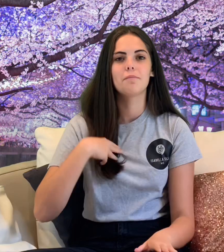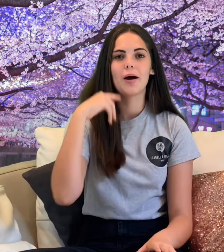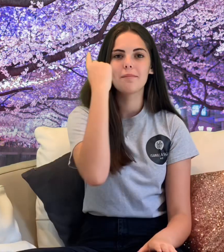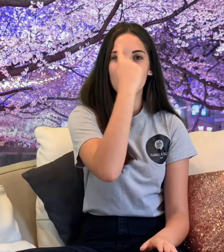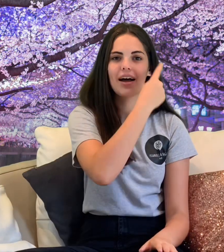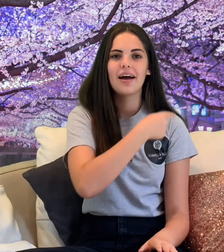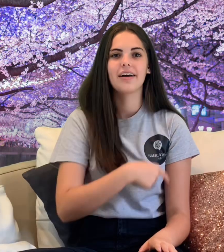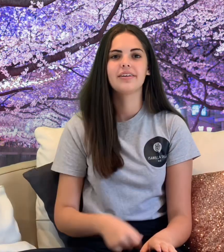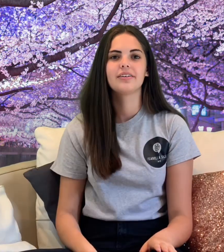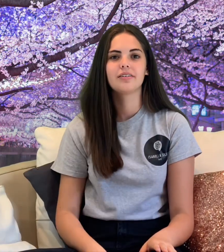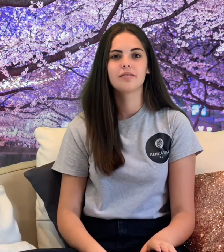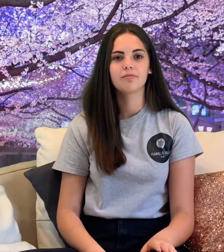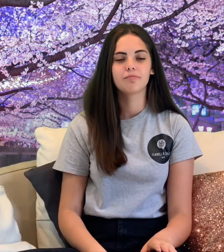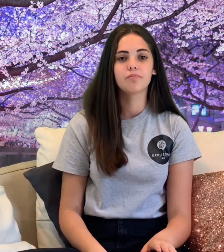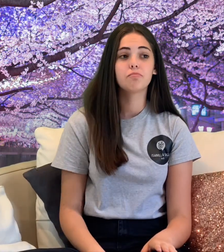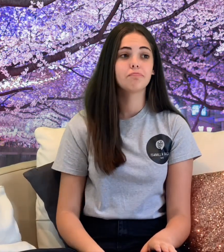my mind.